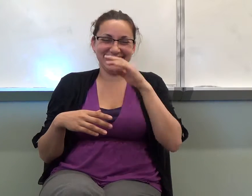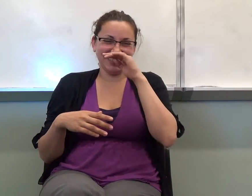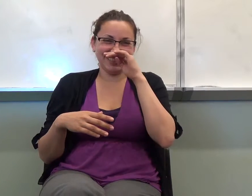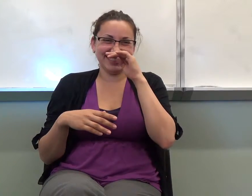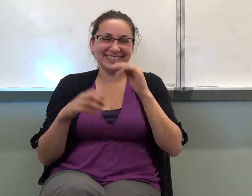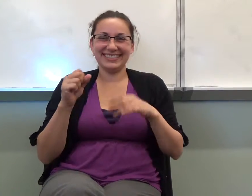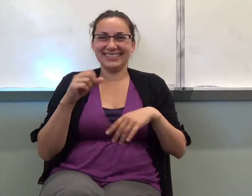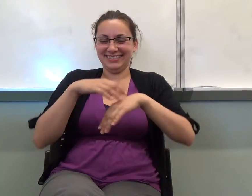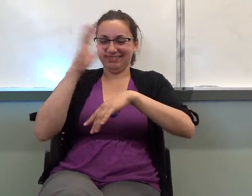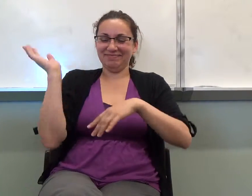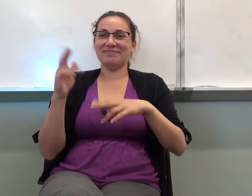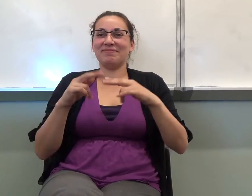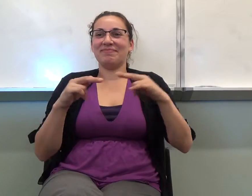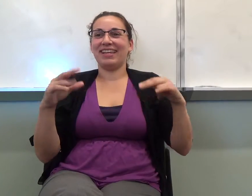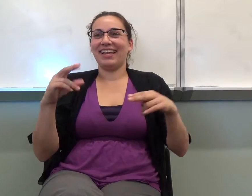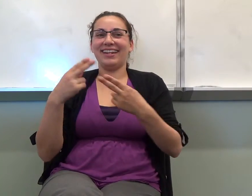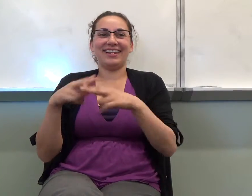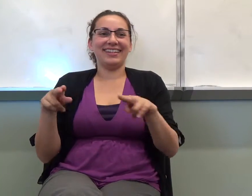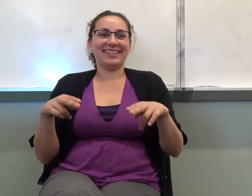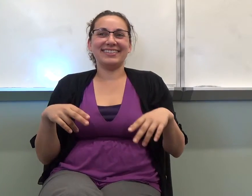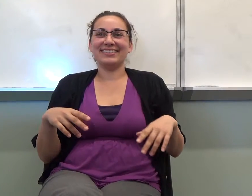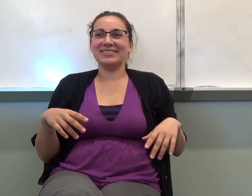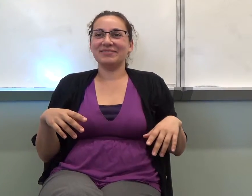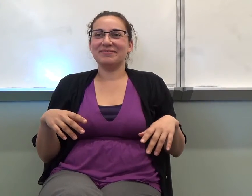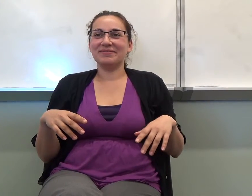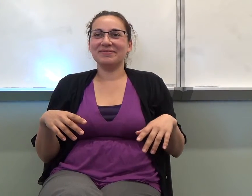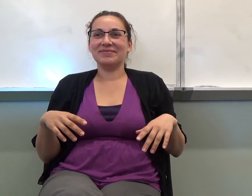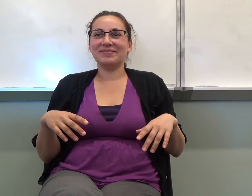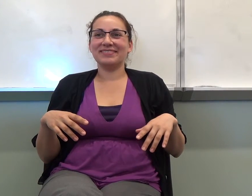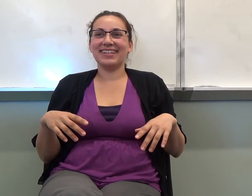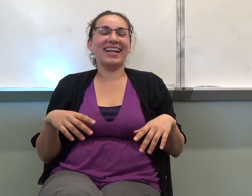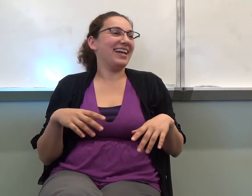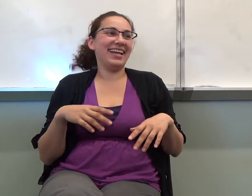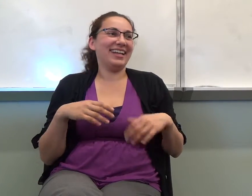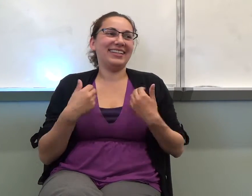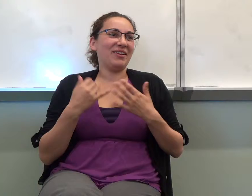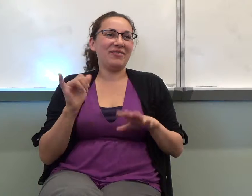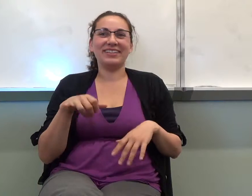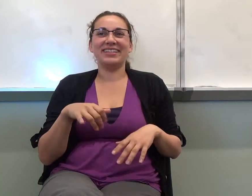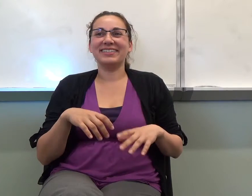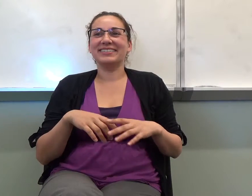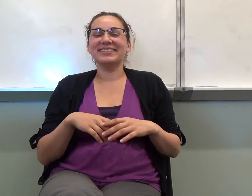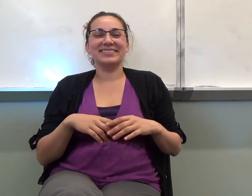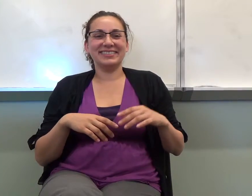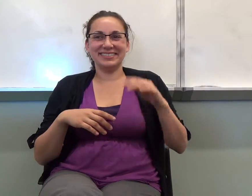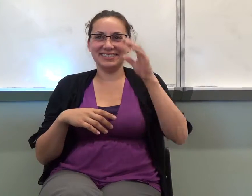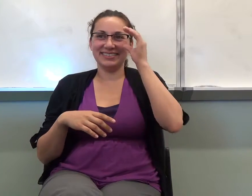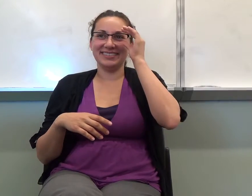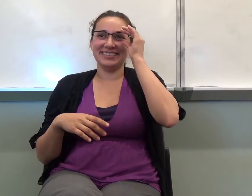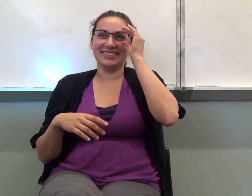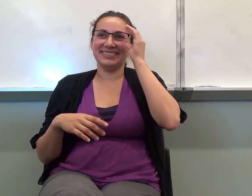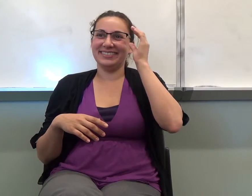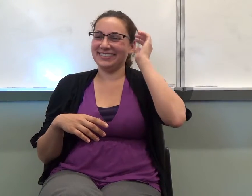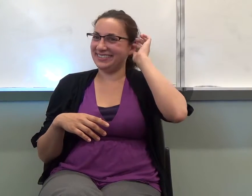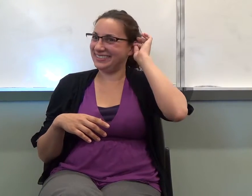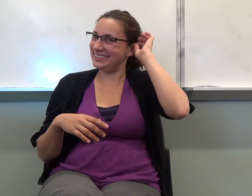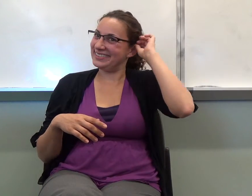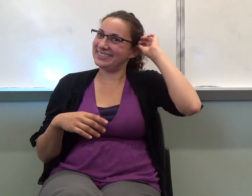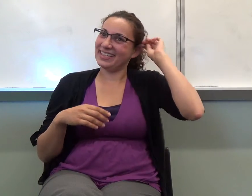is now. And that part of the graph actually is filled in. In other words, they put the line in there between those two